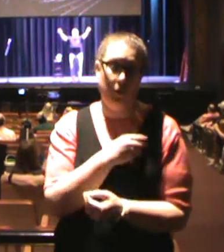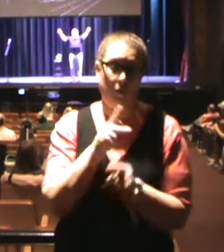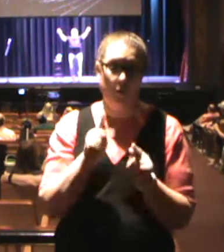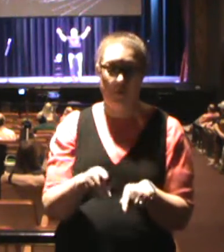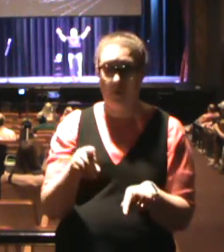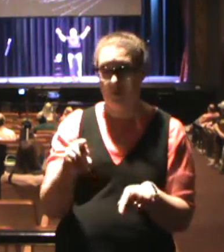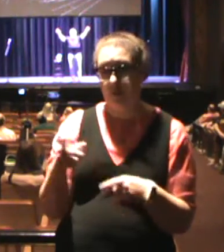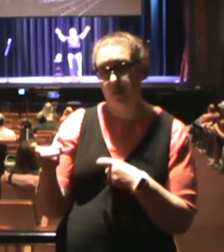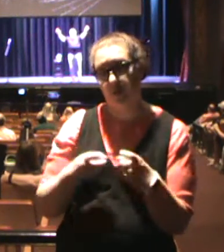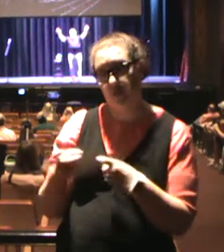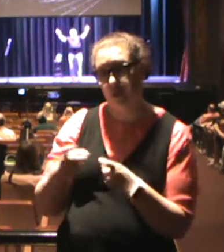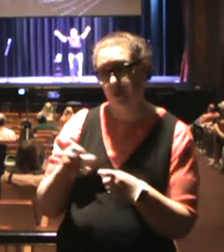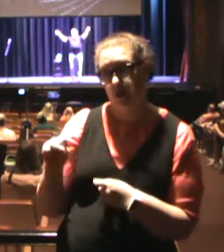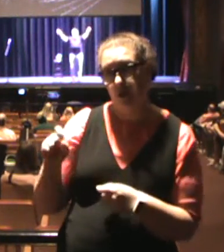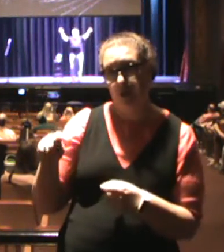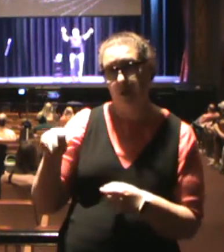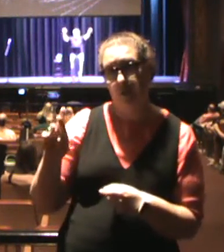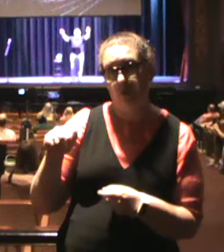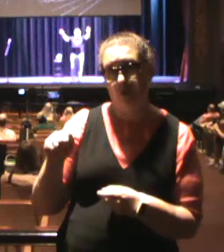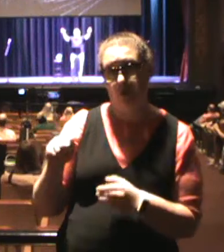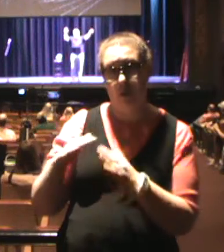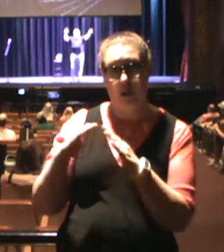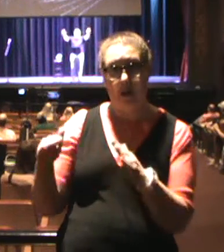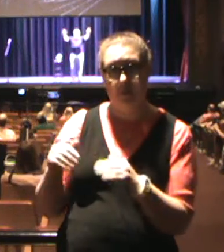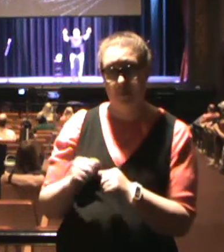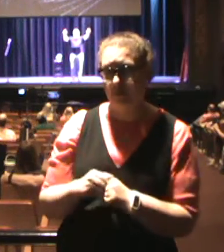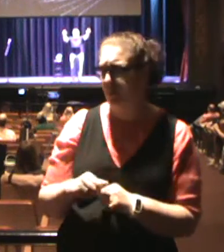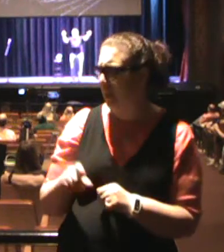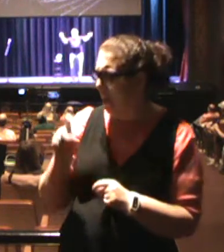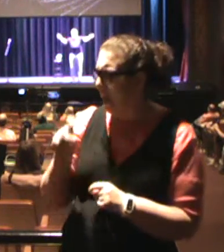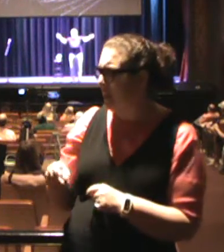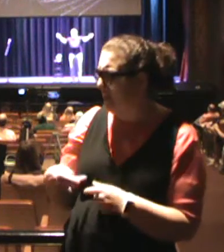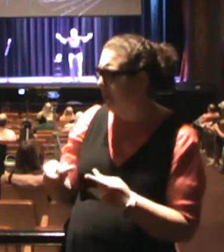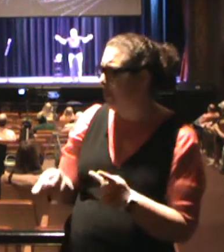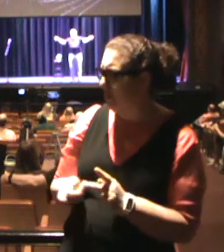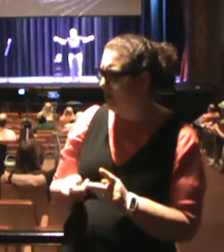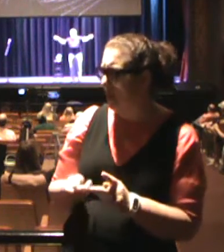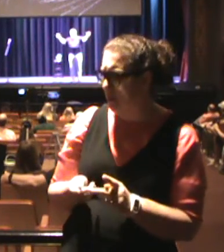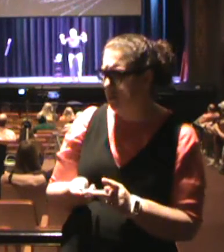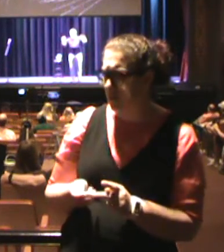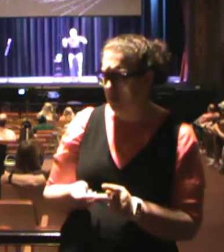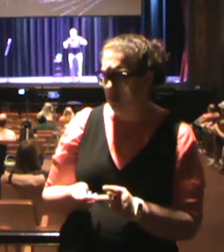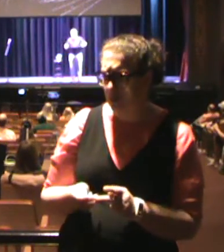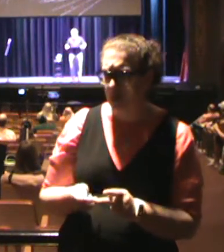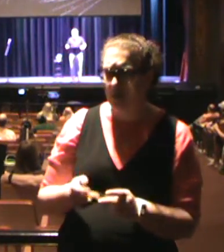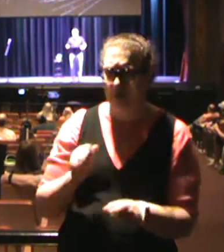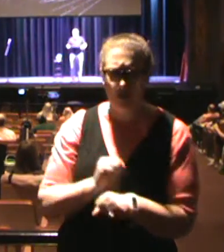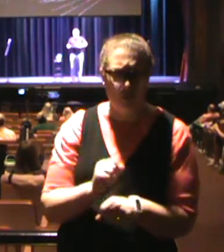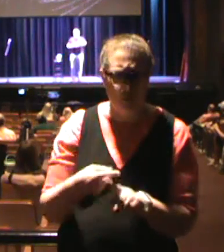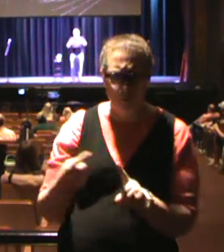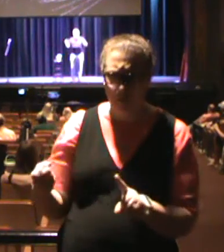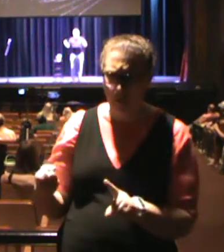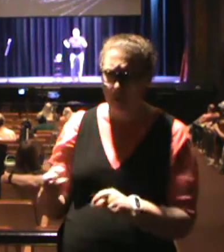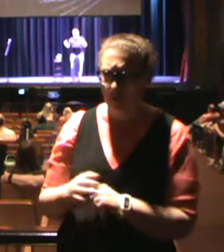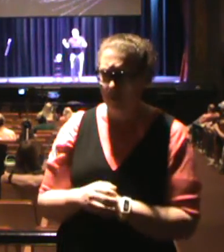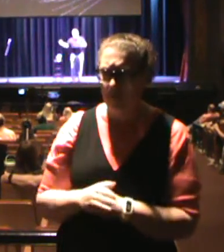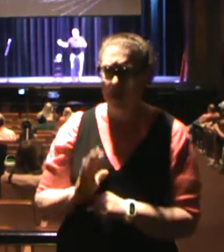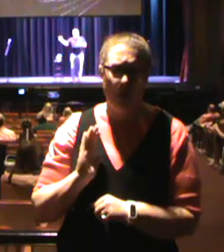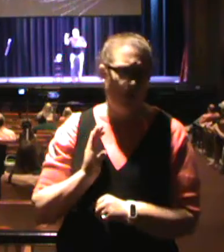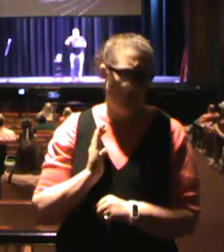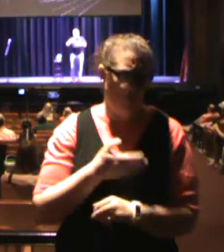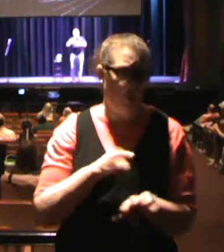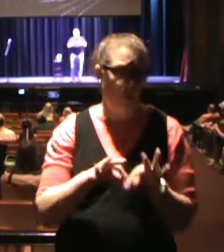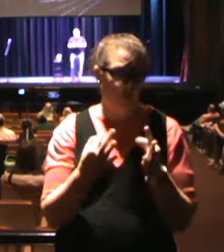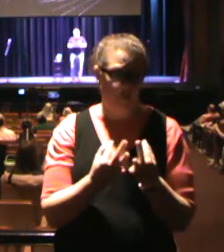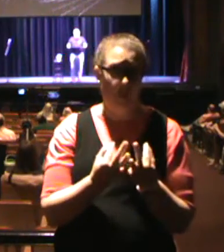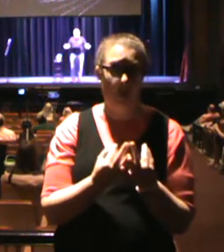the storehouses. And so he came to him and goes, you know, I need a place to hang out. I need a place to work out of. And we're related. How about